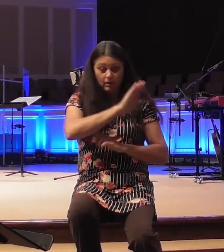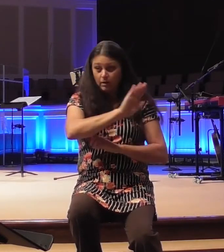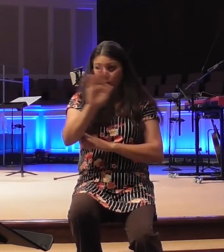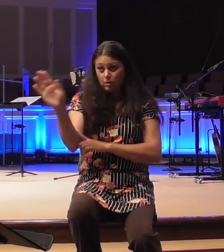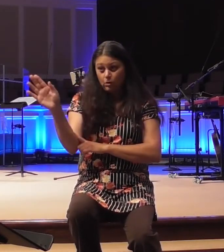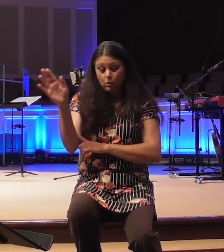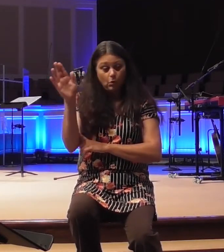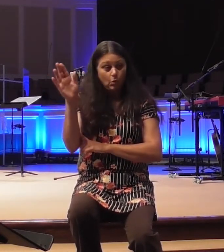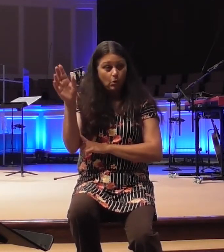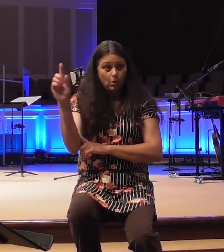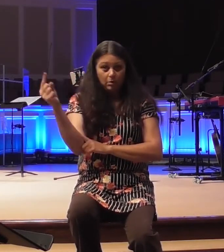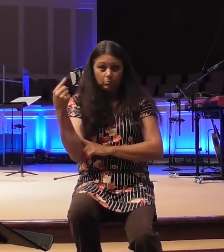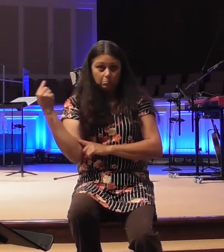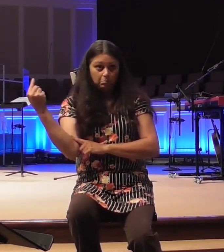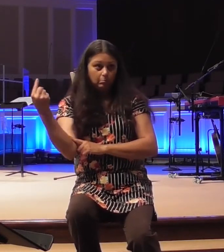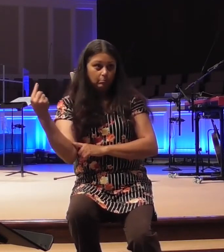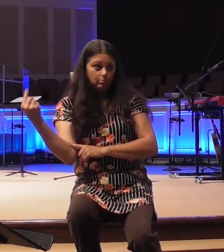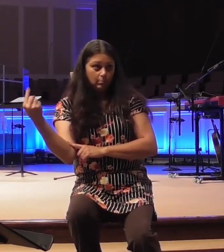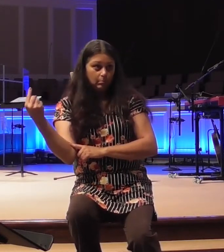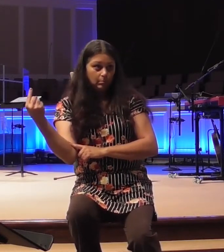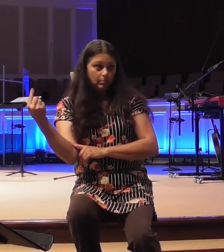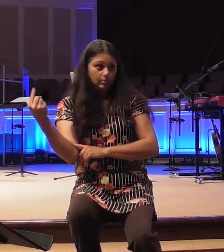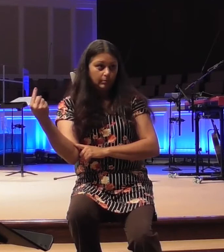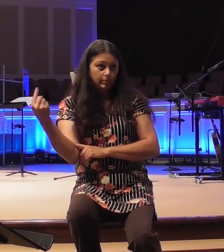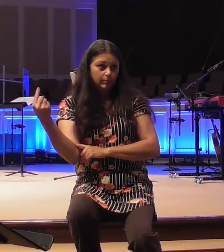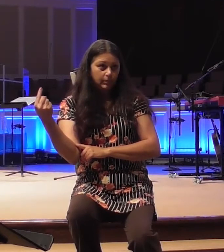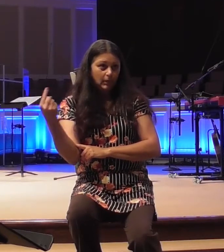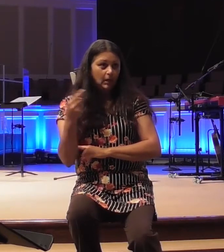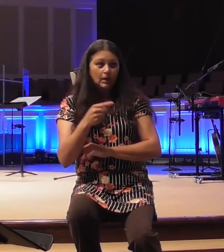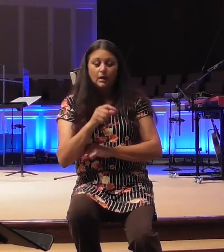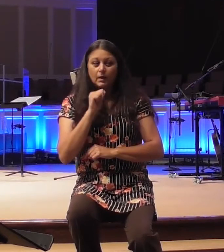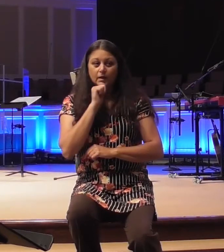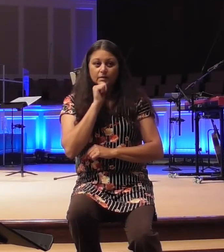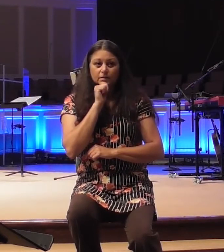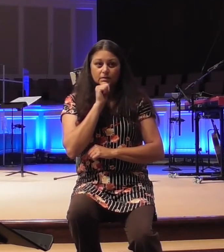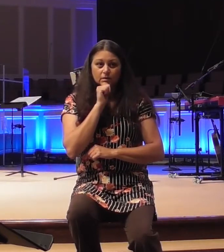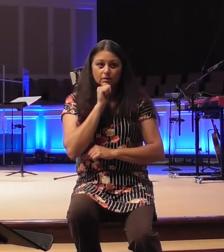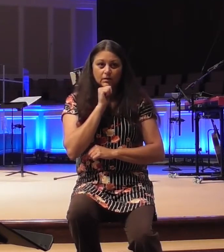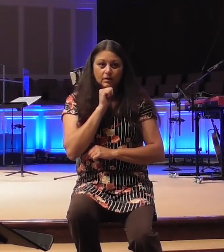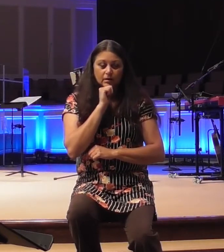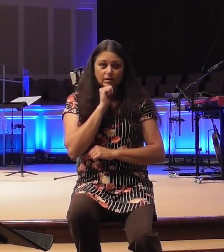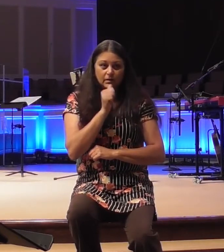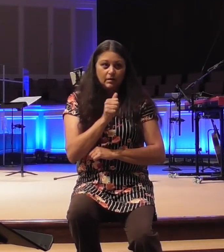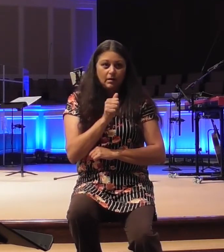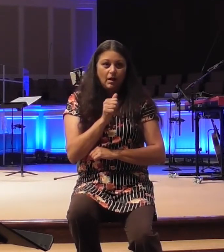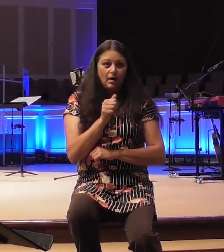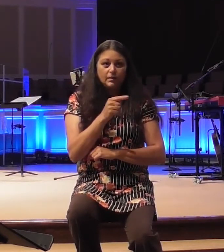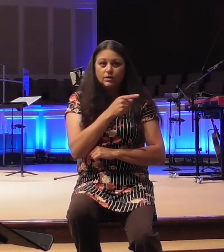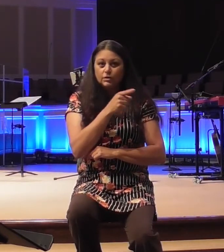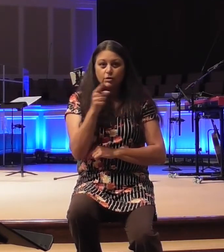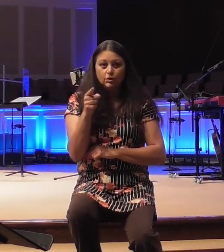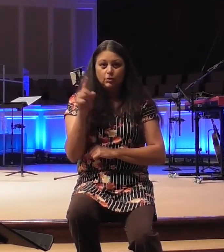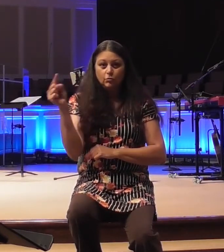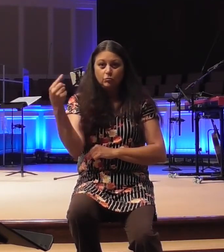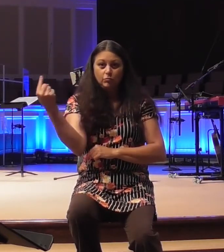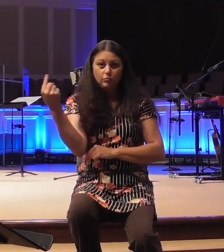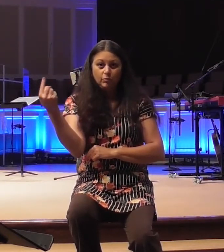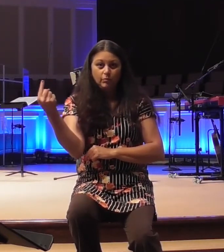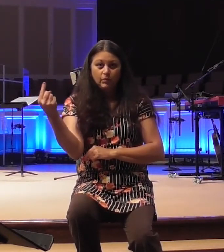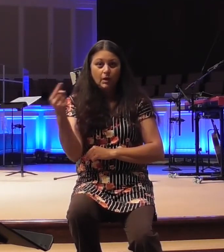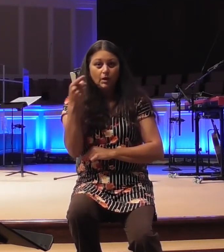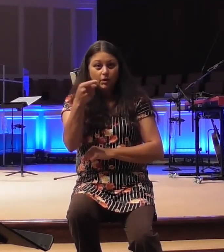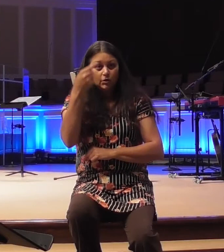You're not on your own. You may think that it is all up to you. You're the one who screwed it up, so you'll be the one who has to fix